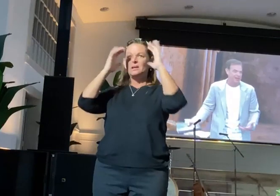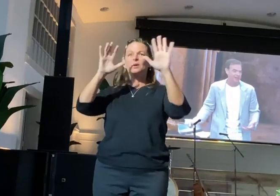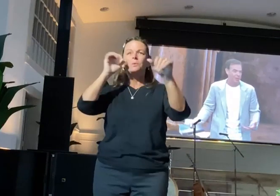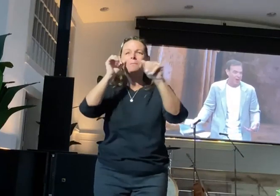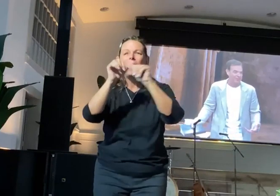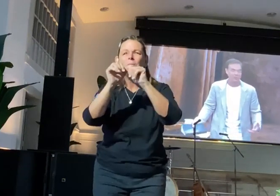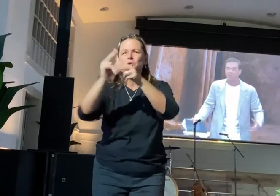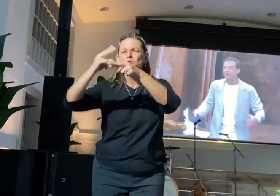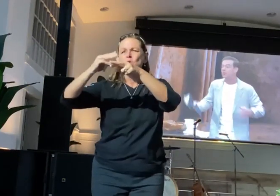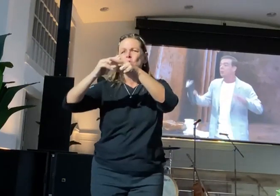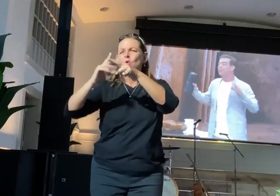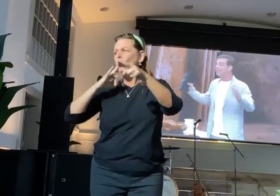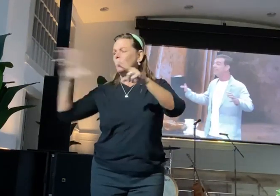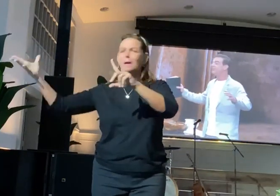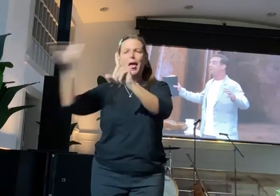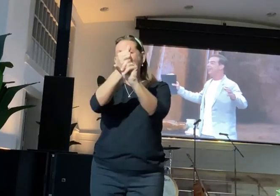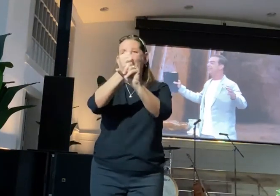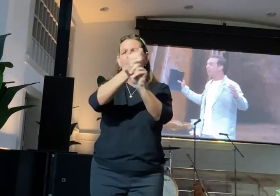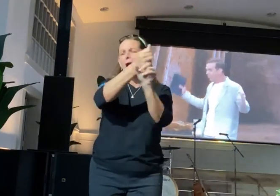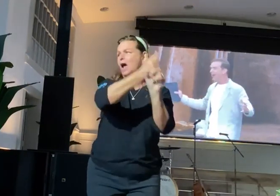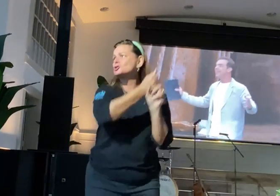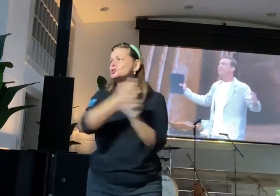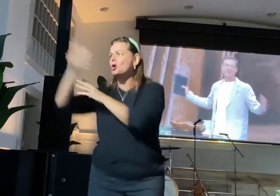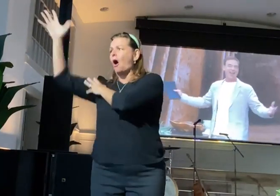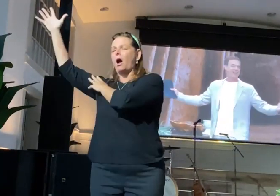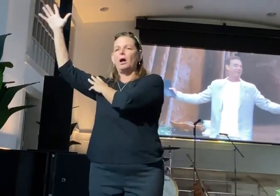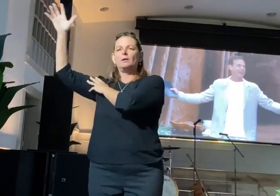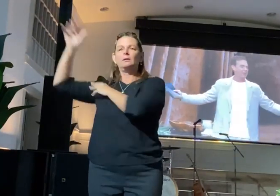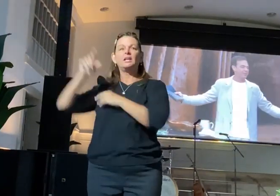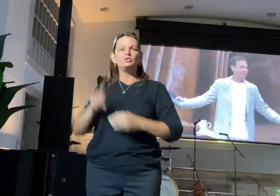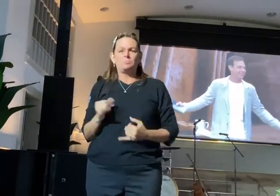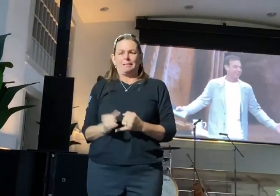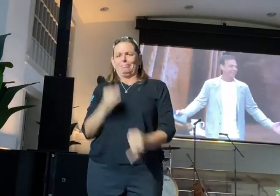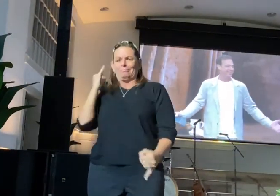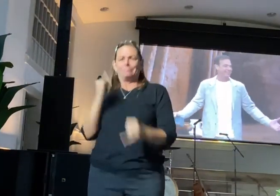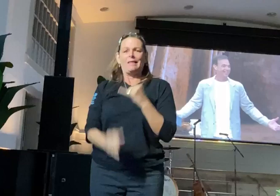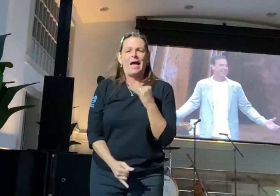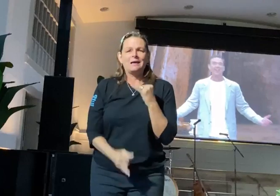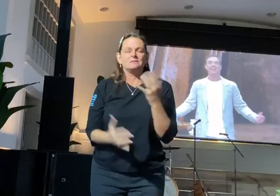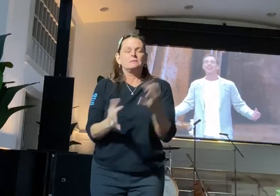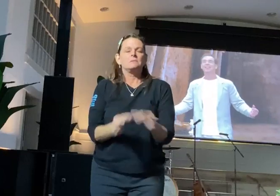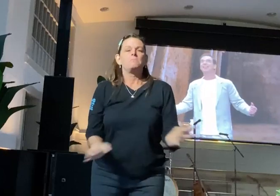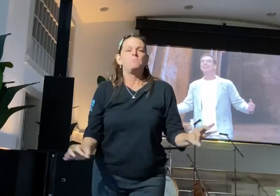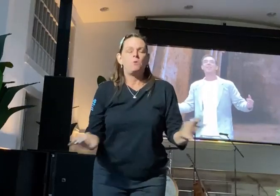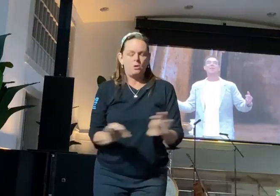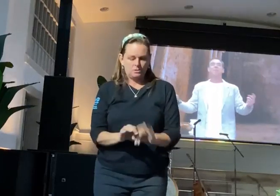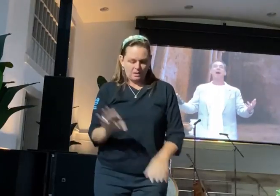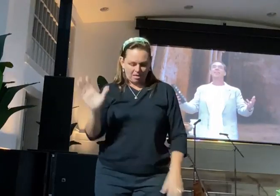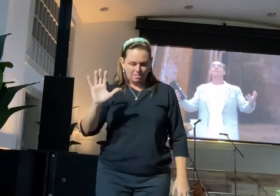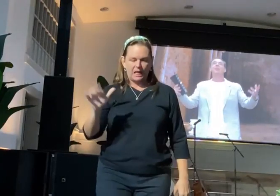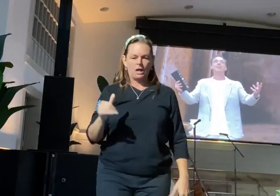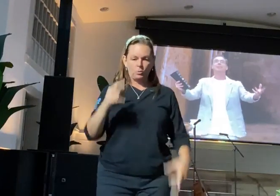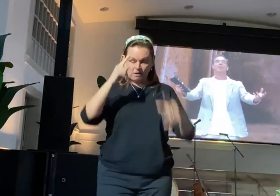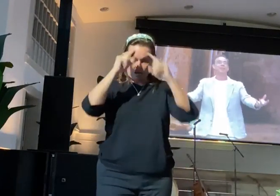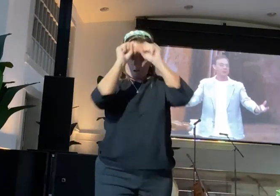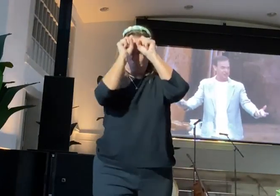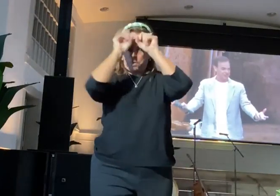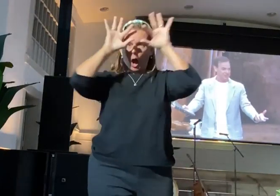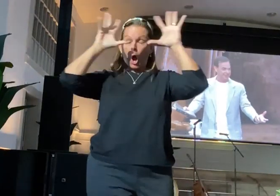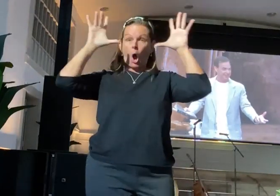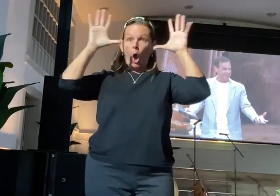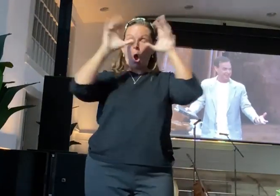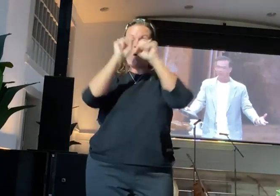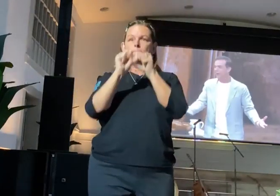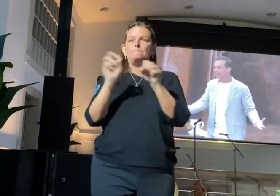hours, he would be taken away from them. So you would think this would be like a grand finale lesson. Like, let's have a mind-blowing